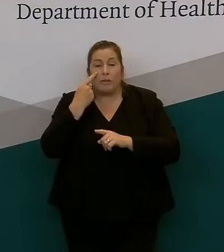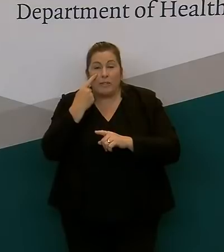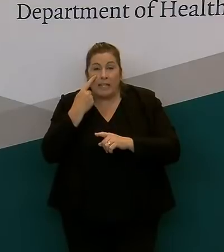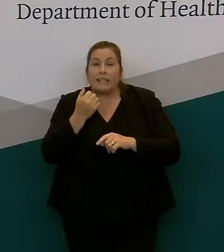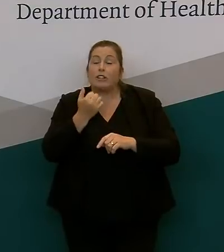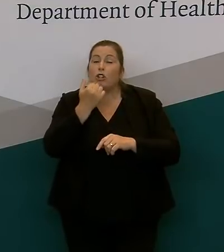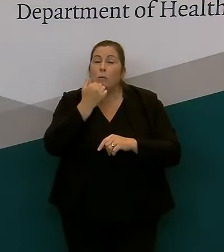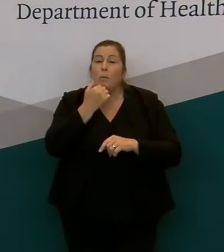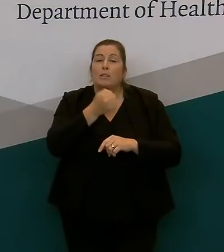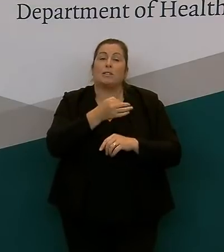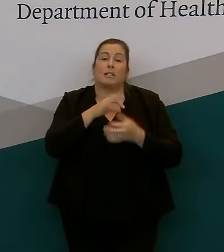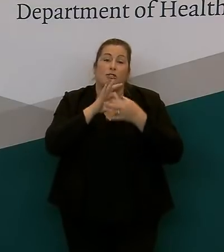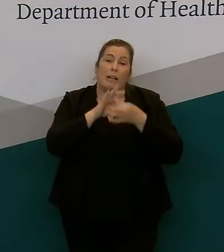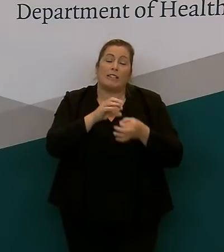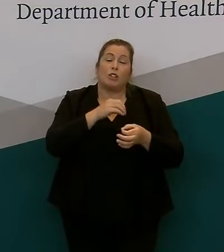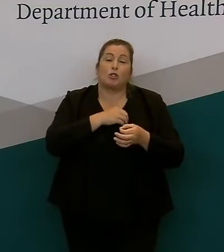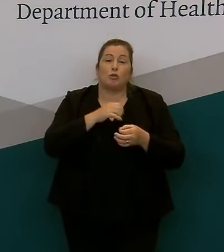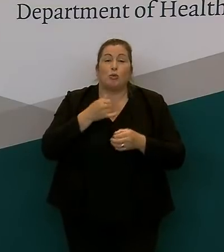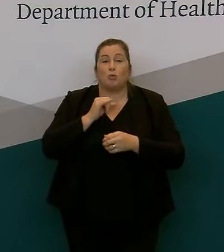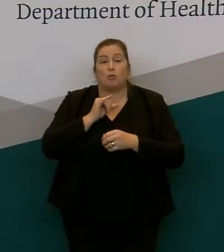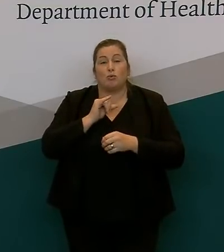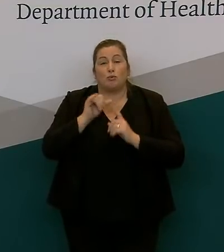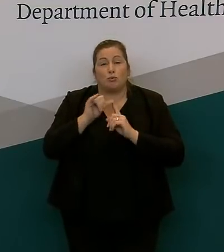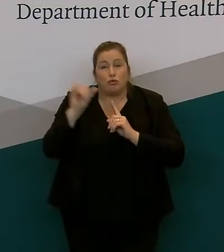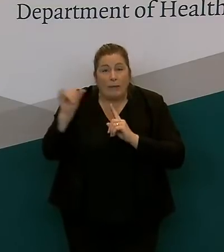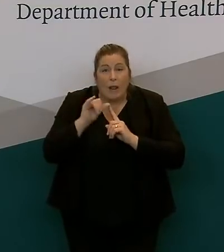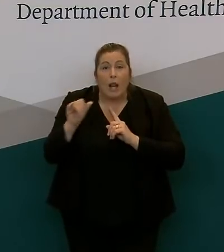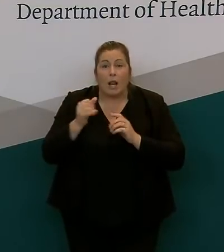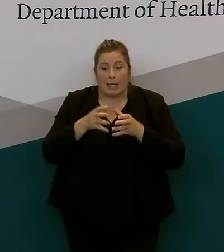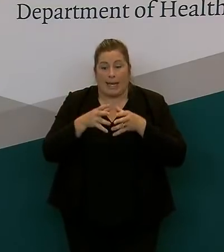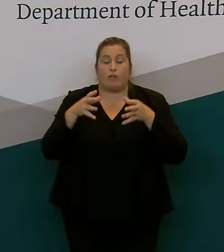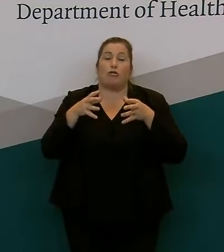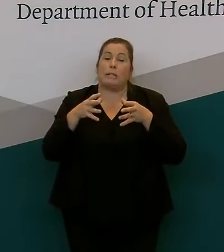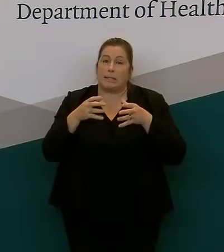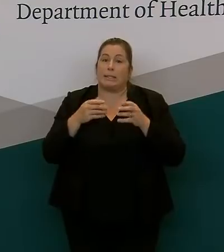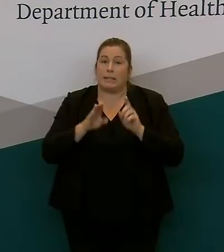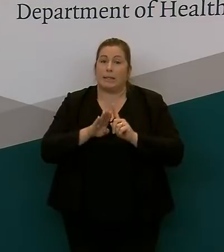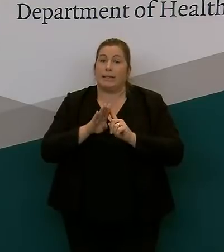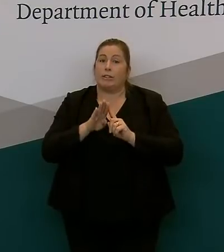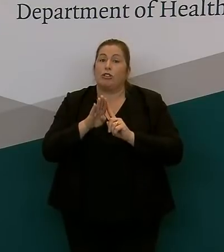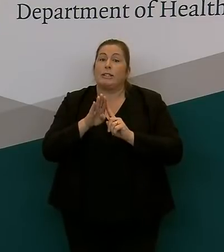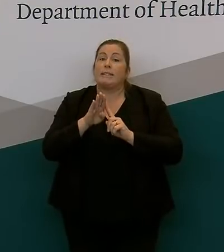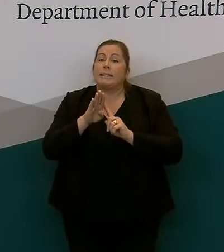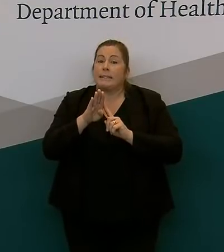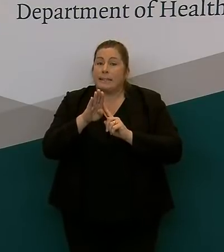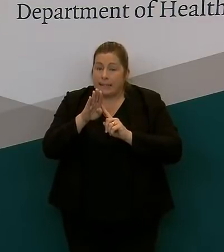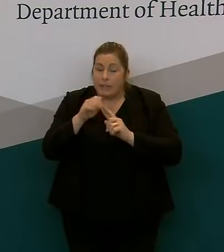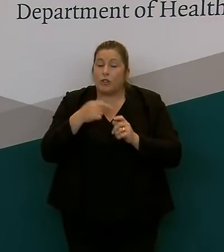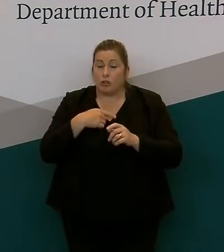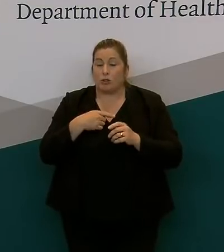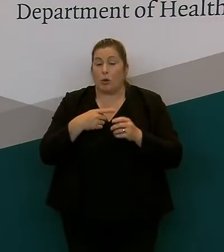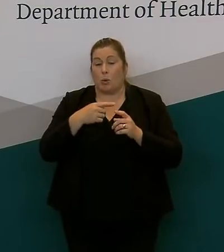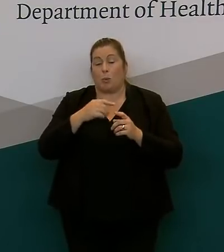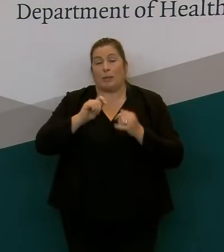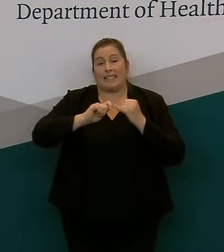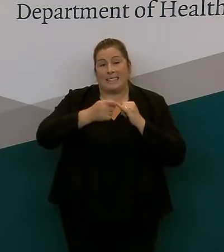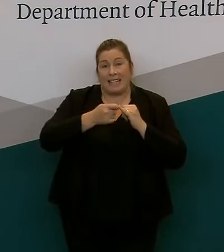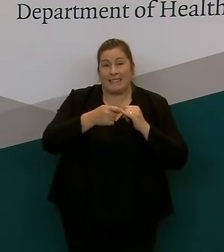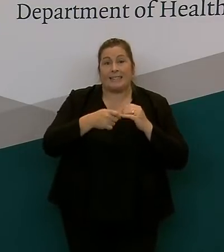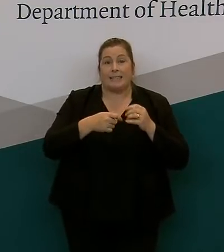of cases attributable to travel increase steadily. So that over the test done last